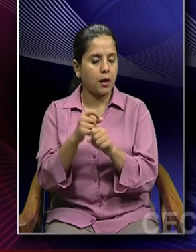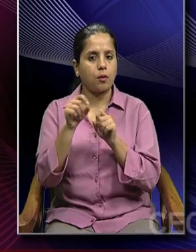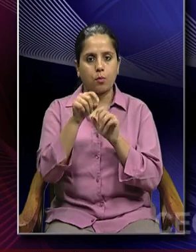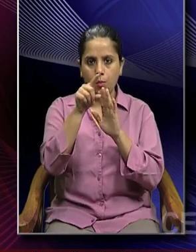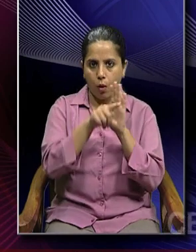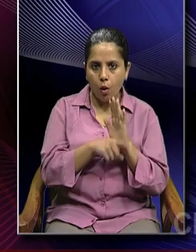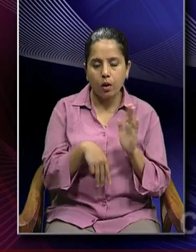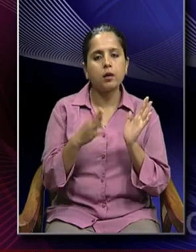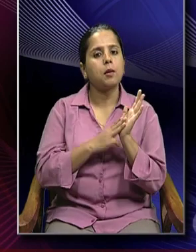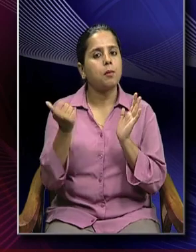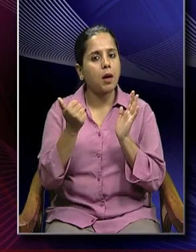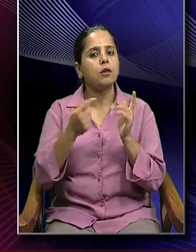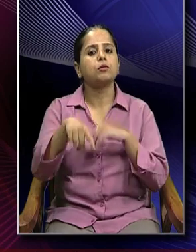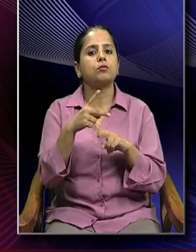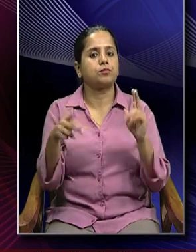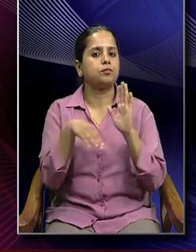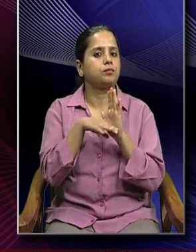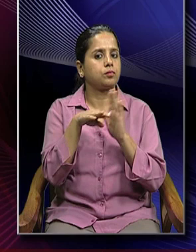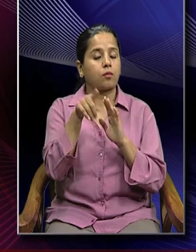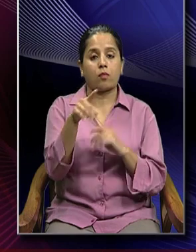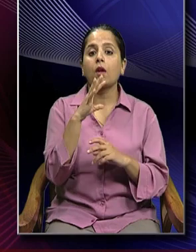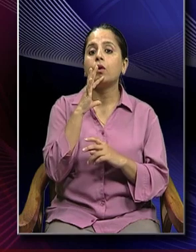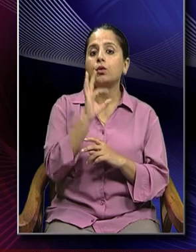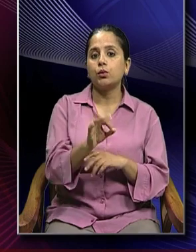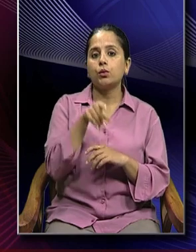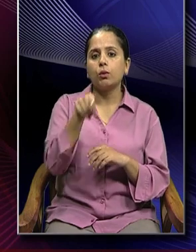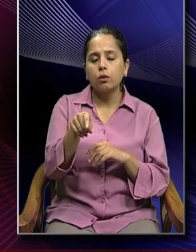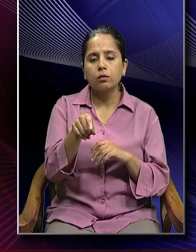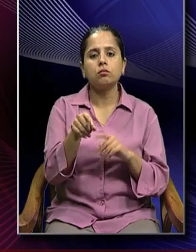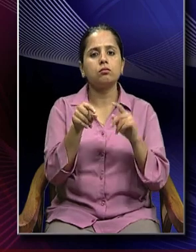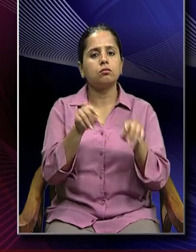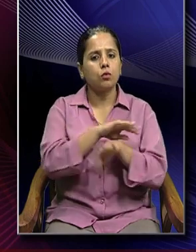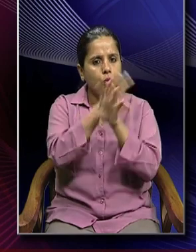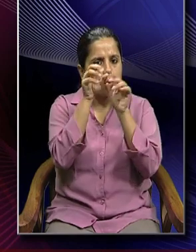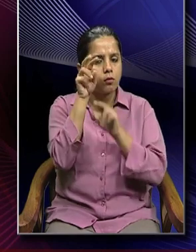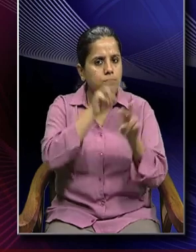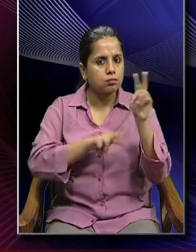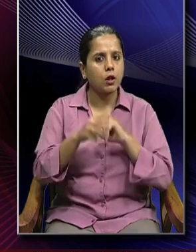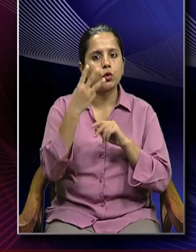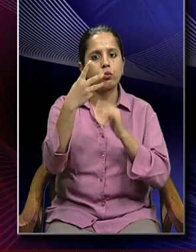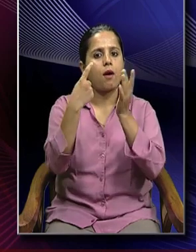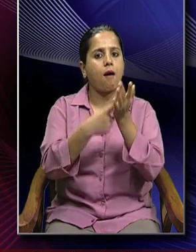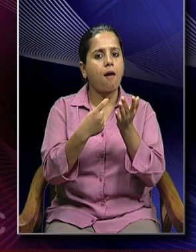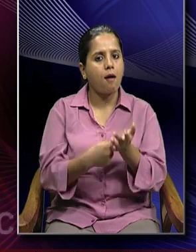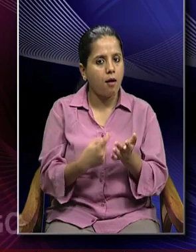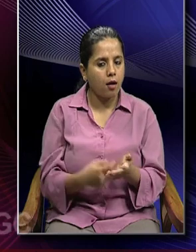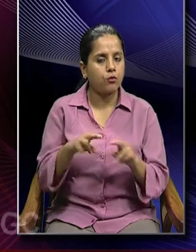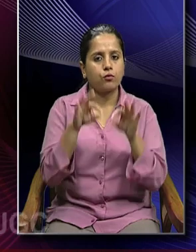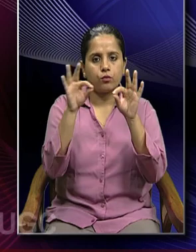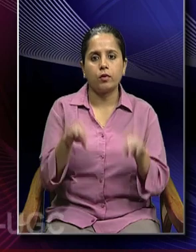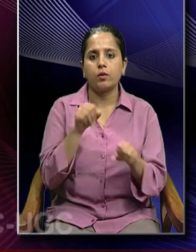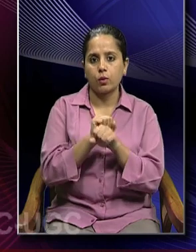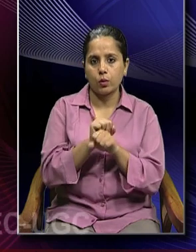and managerial level. So, this is actually the brief overview of 3R framework, which talks